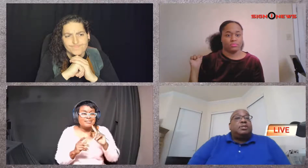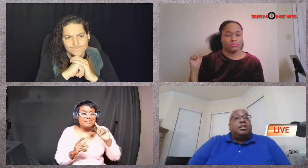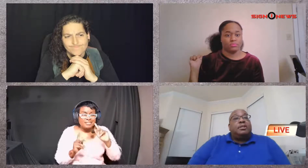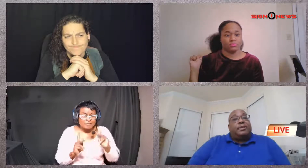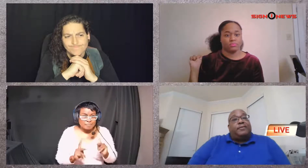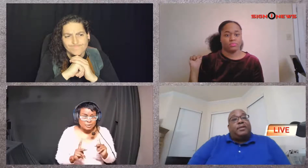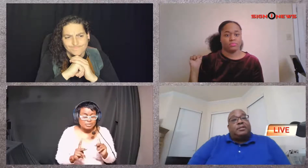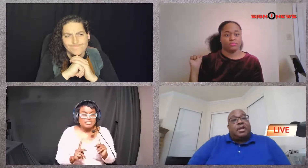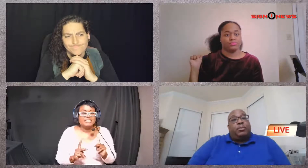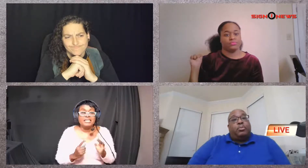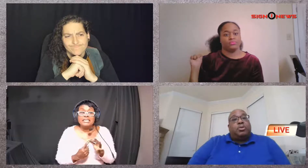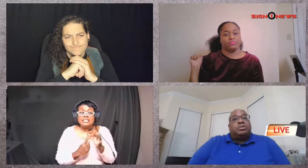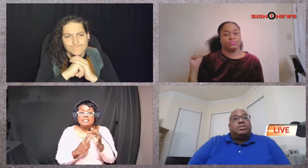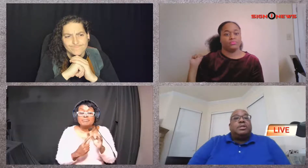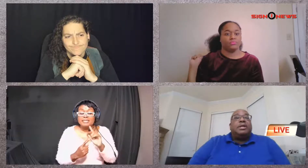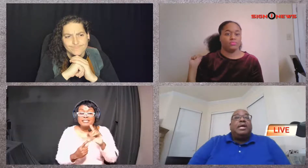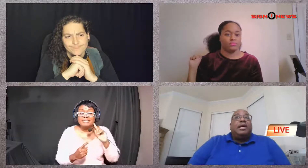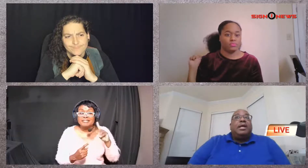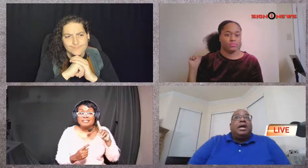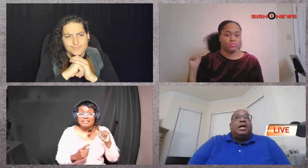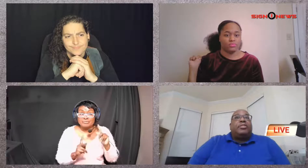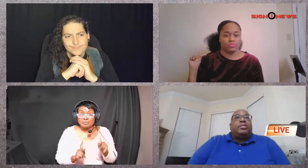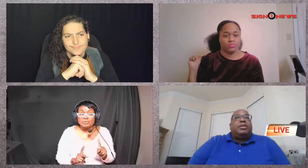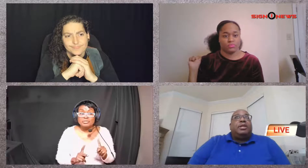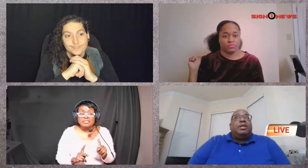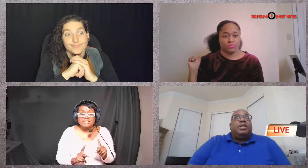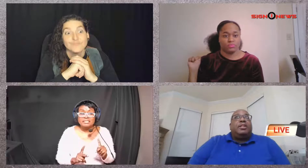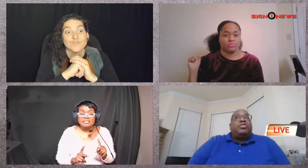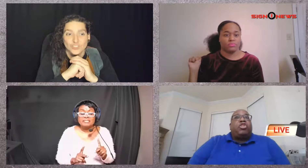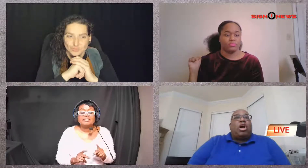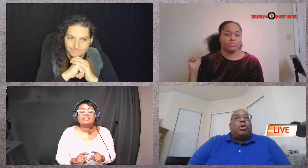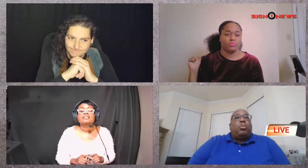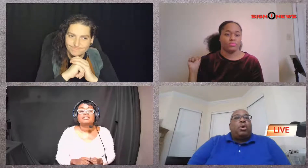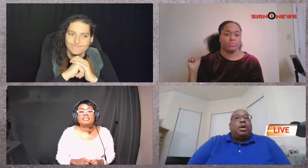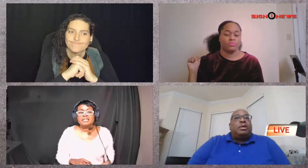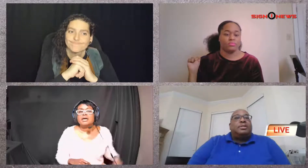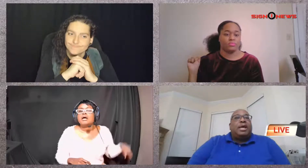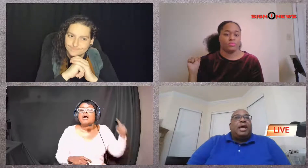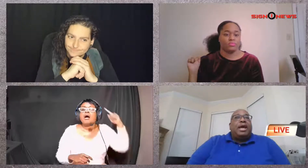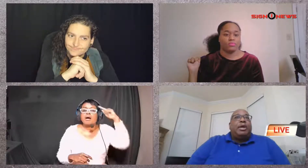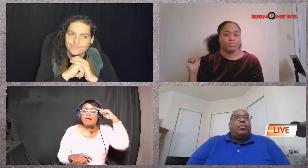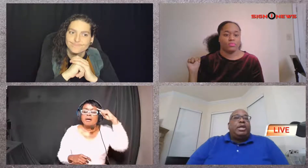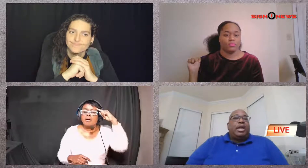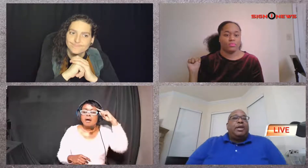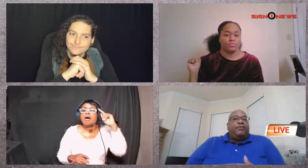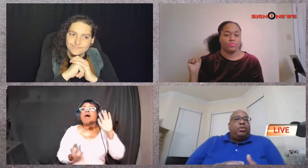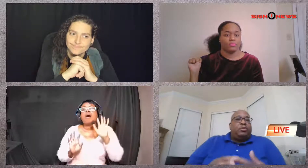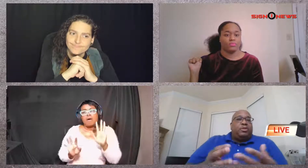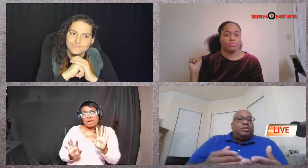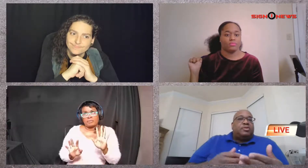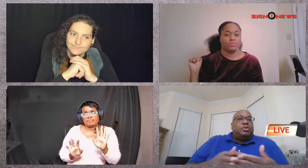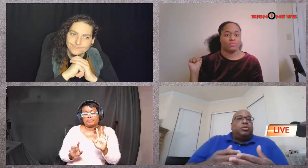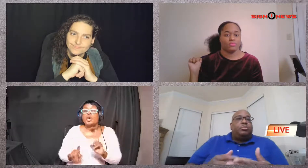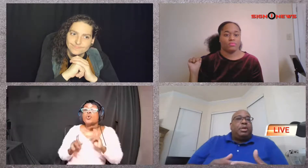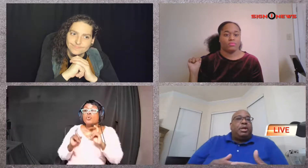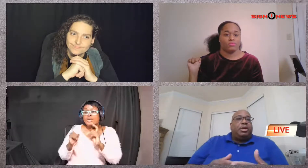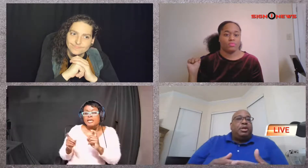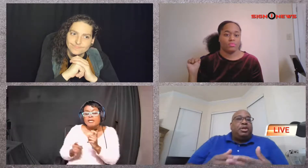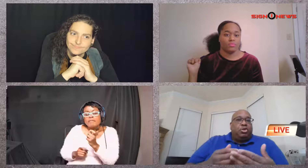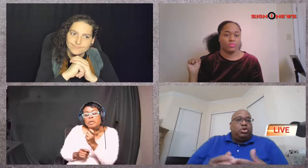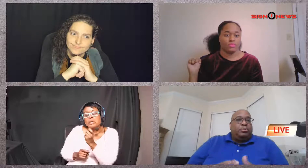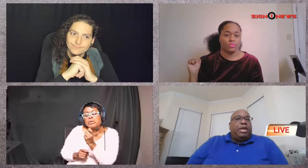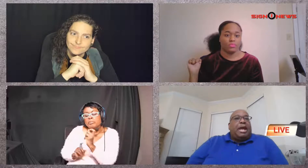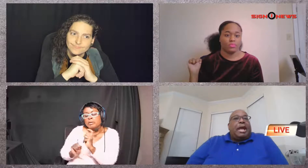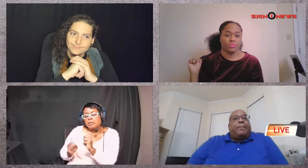or especially a deaf disabled person, the thought was, hey, we gave you this little